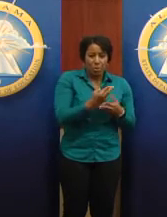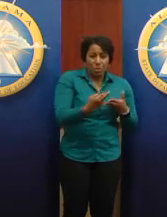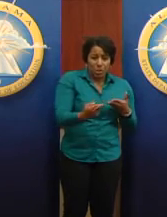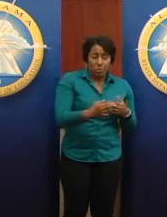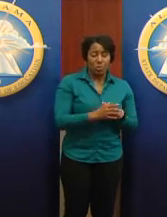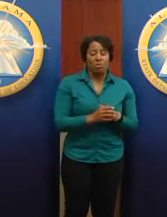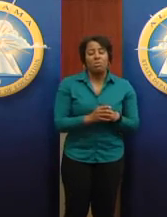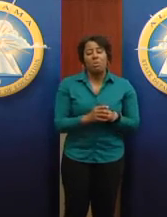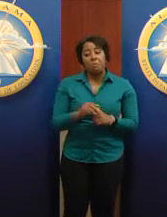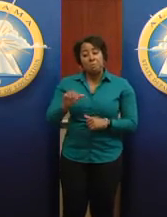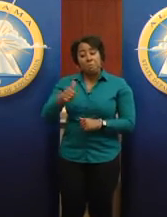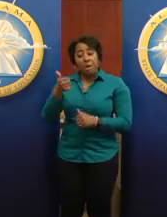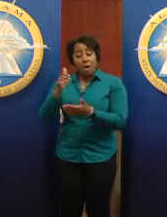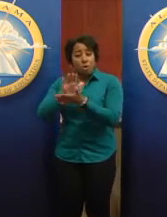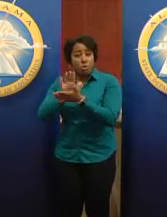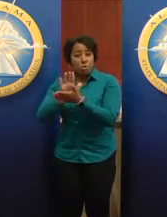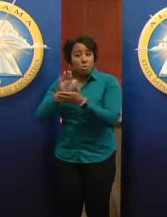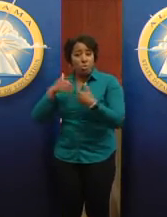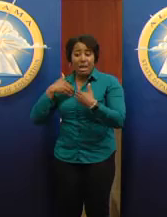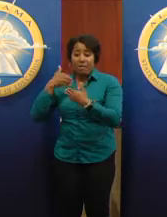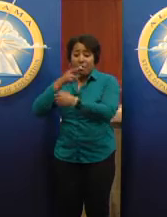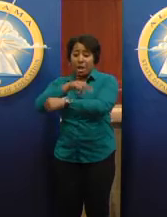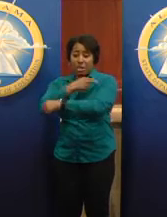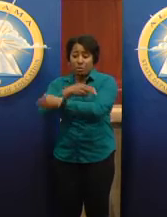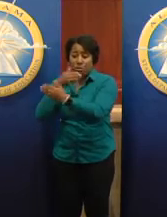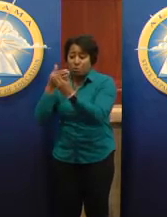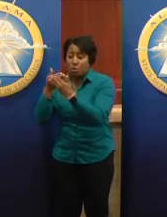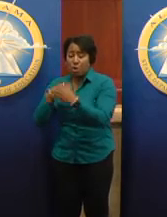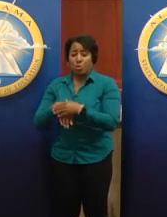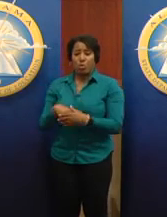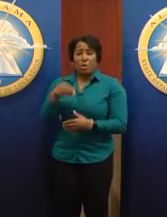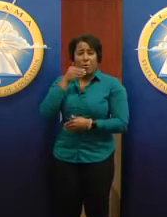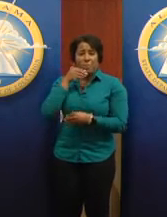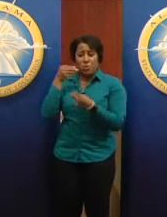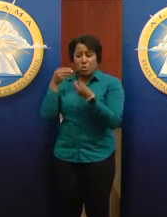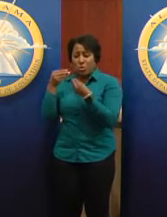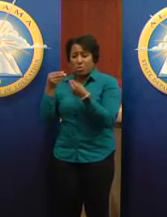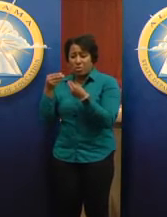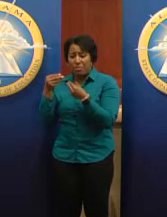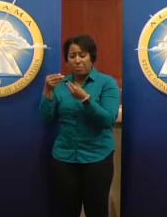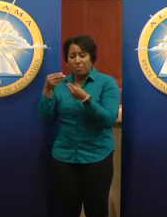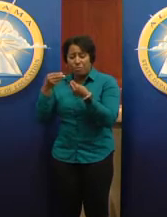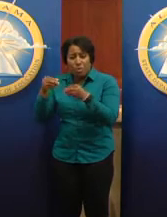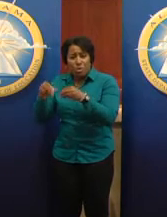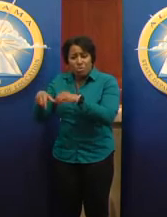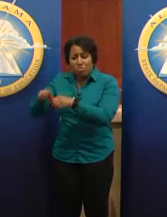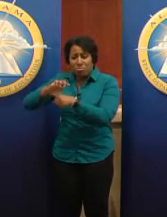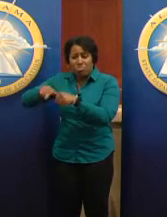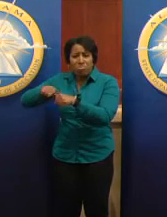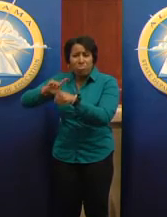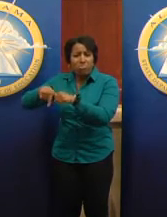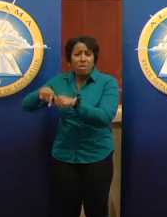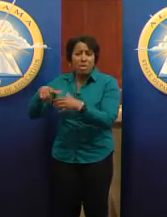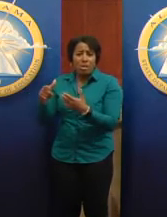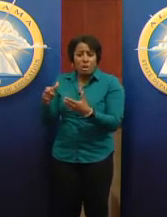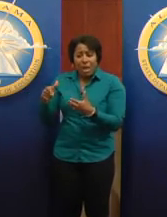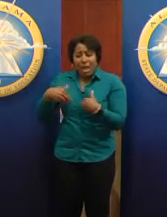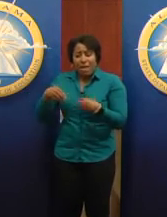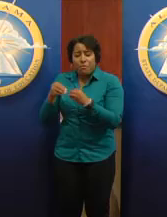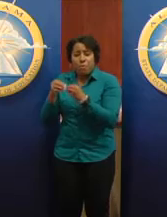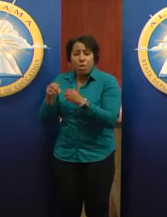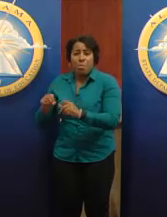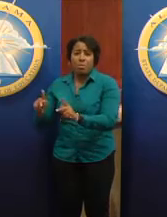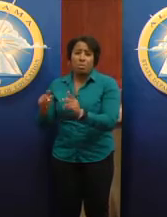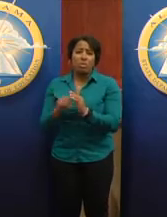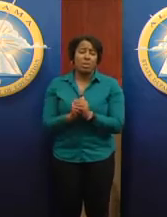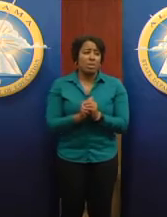that have hospitals close, grocery stores down the road, and they have lots more opportunities. So equity is something we've